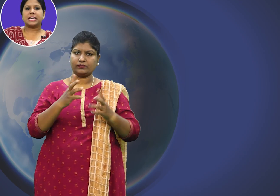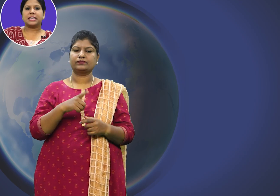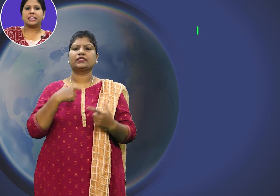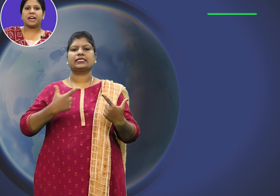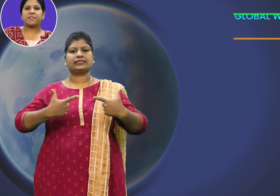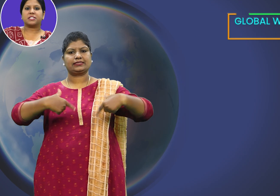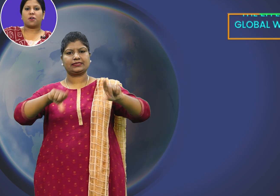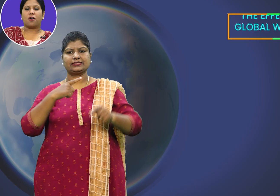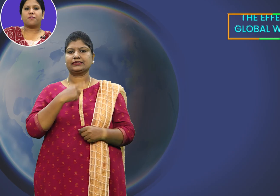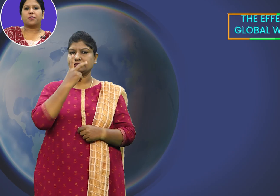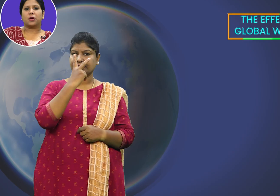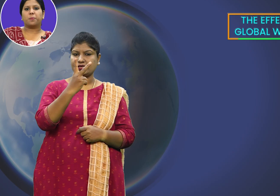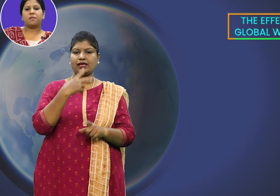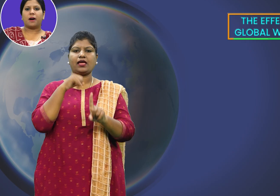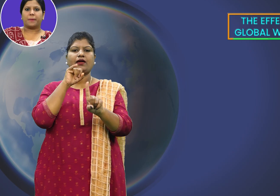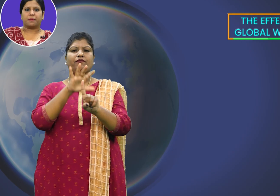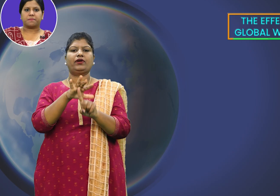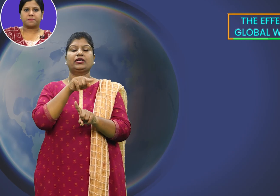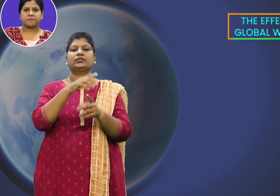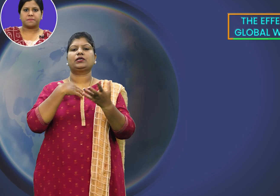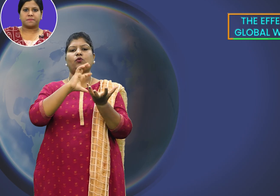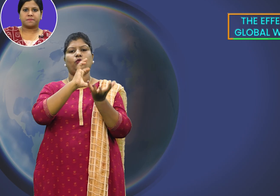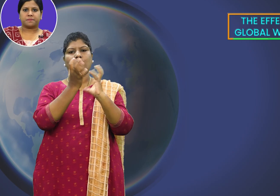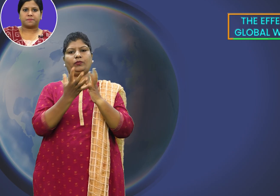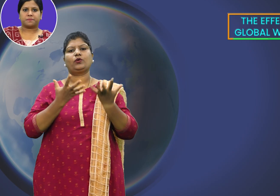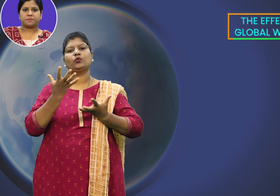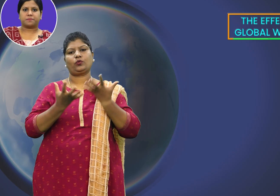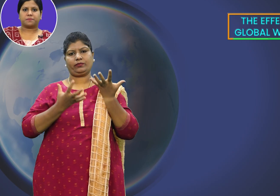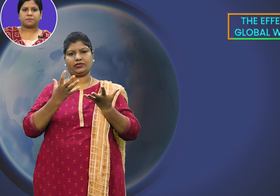Let's see the effects of global warming.